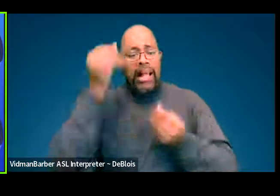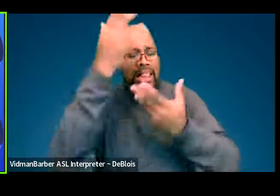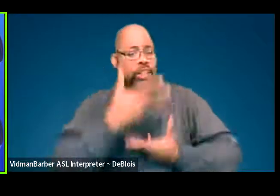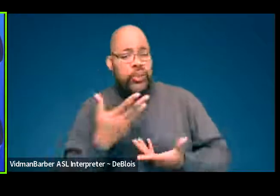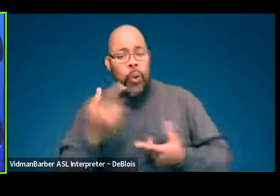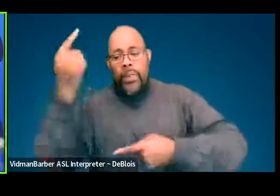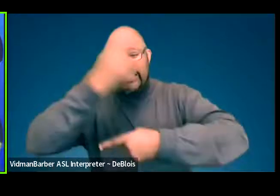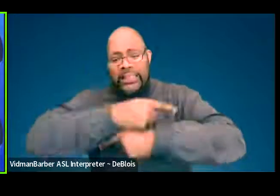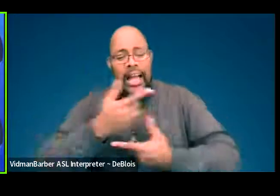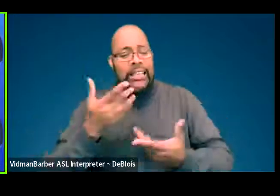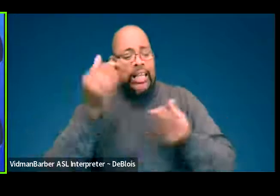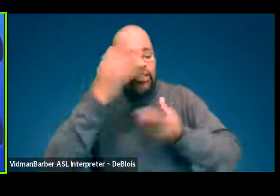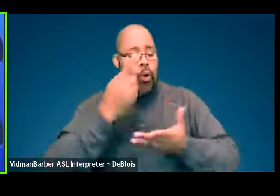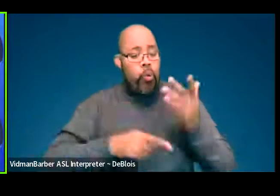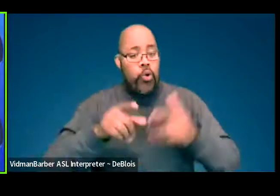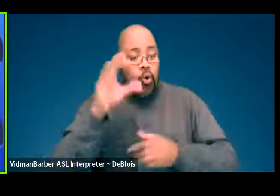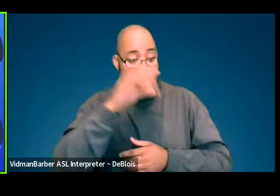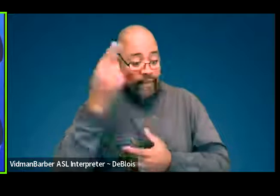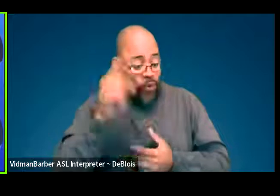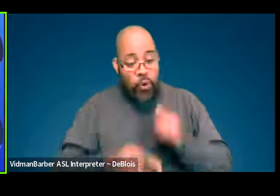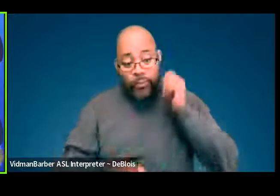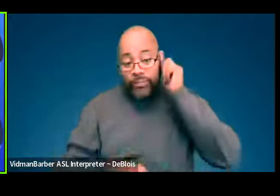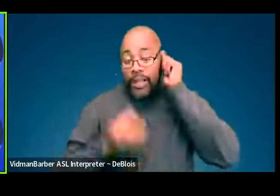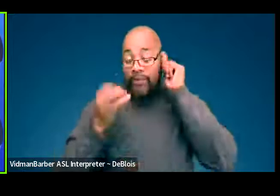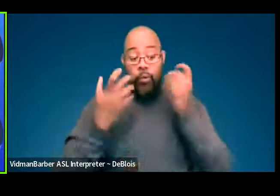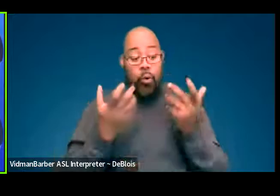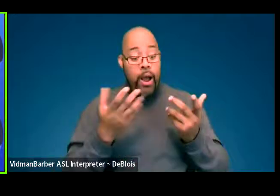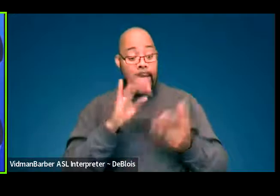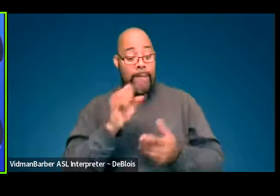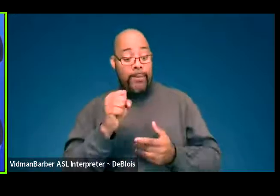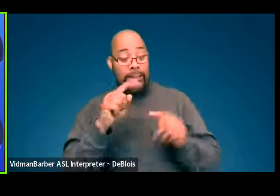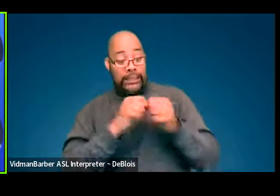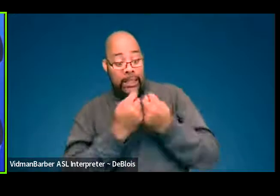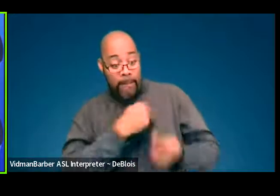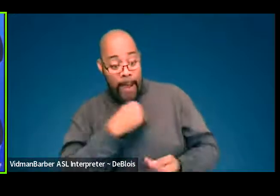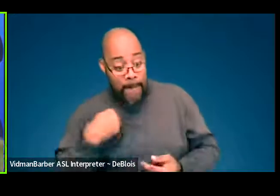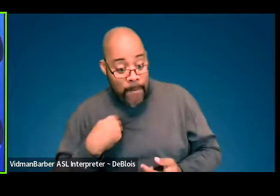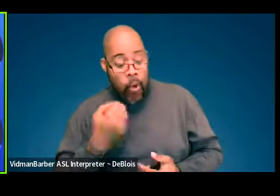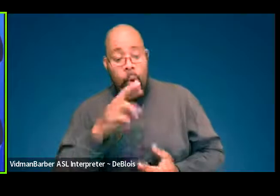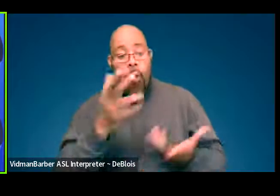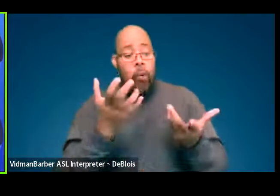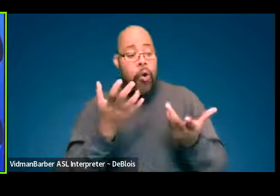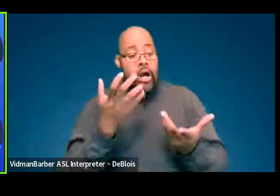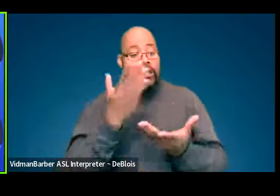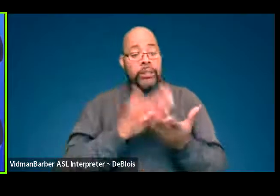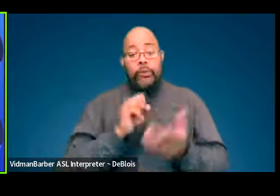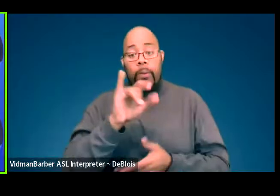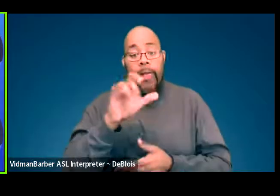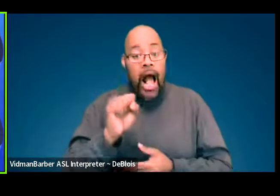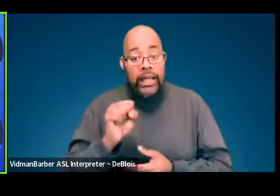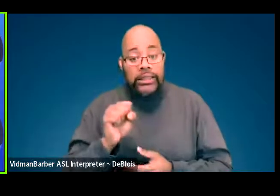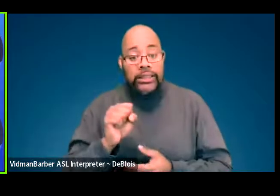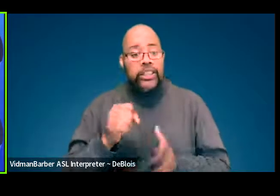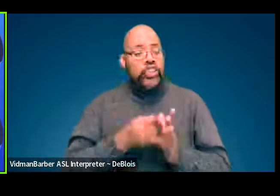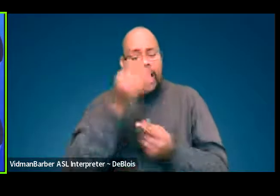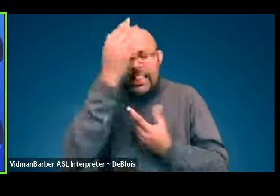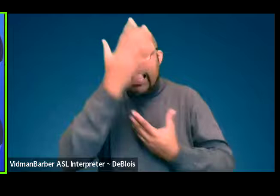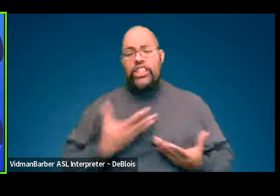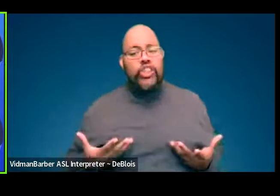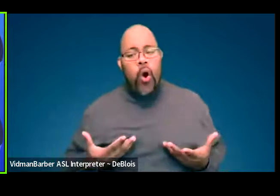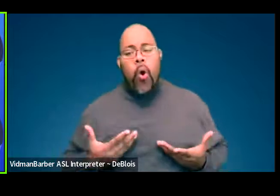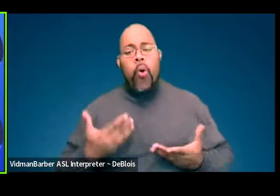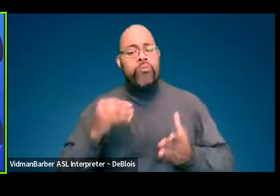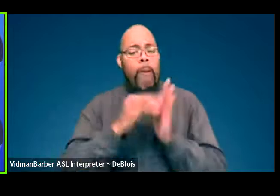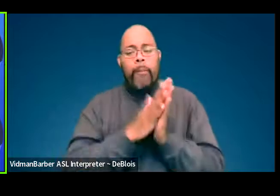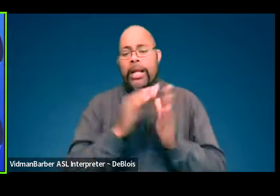the dates. Let us know what you're looking for. Like, if you want a BIMS team member or if you just want supplies, just let us know. Put